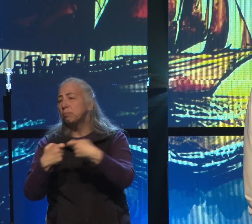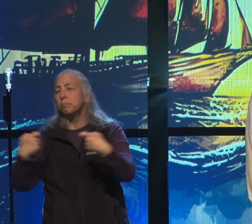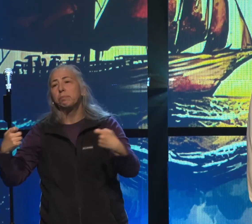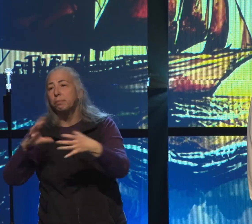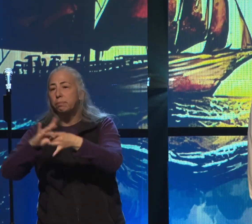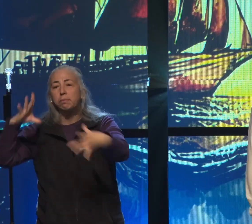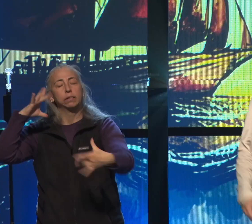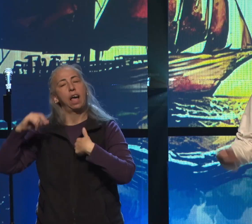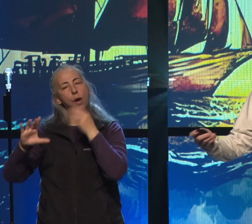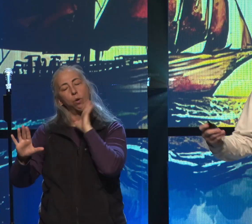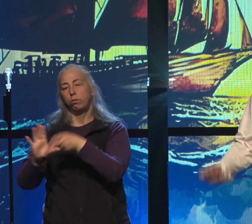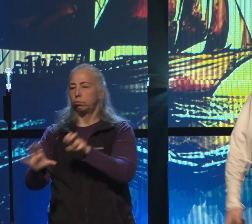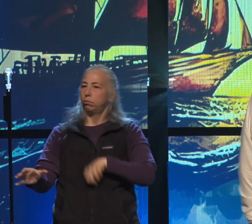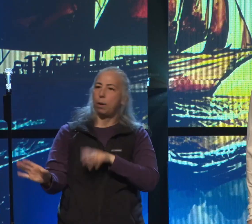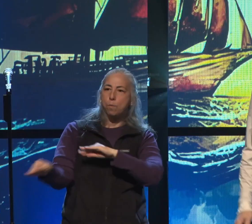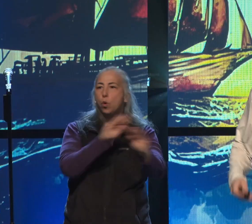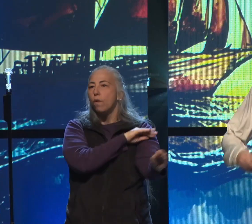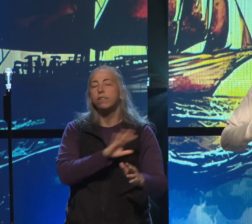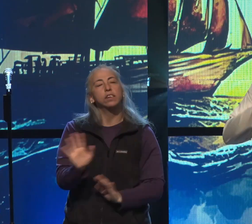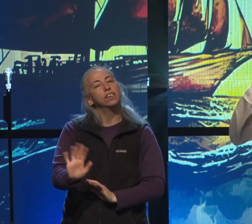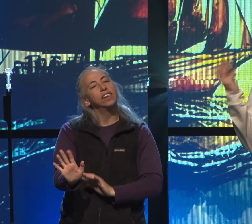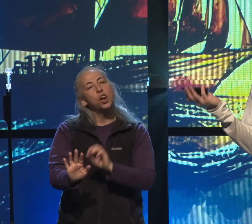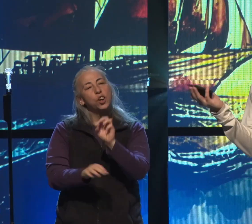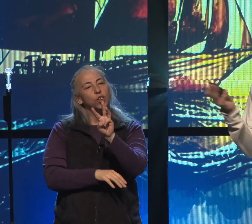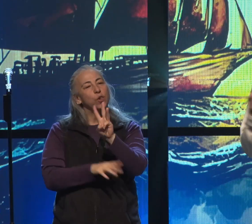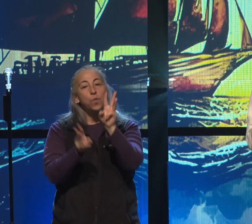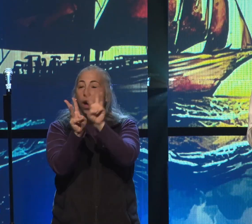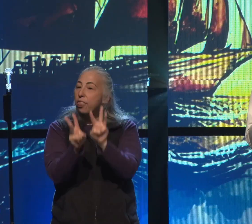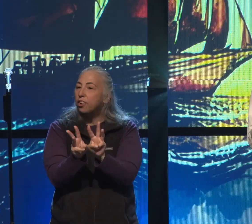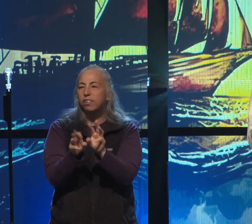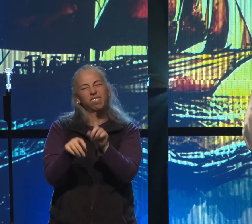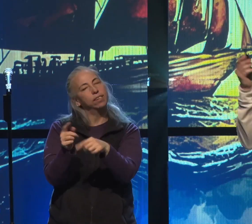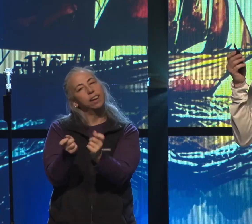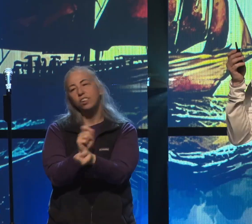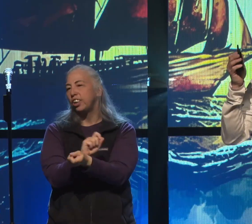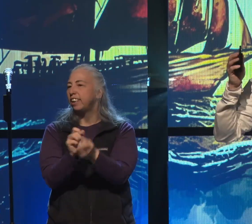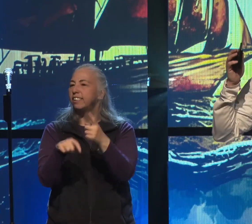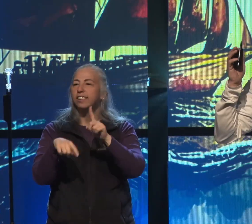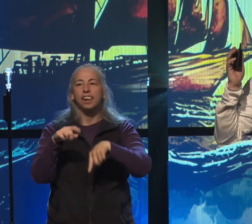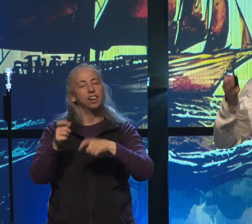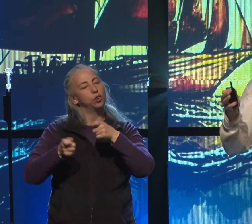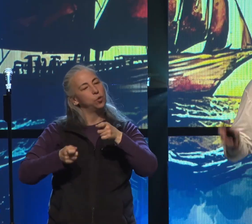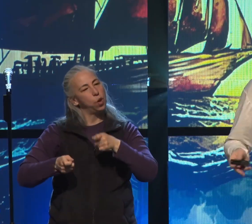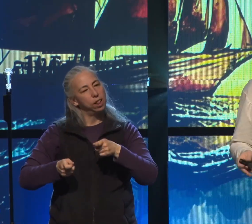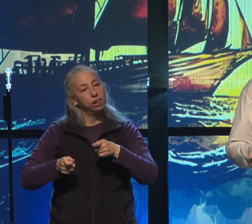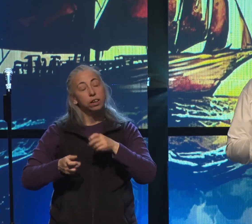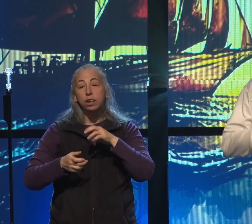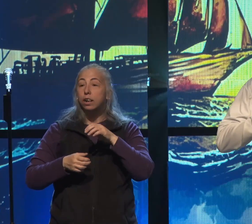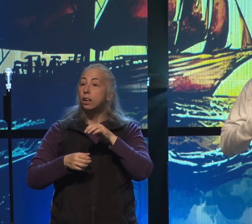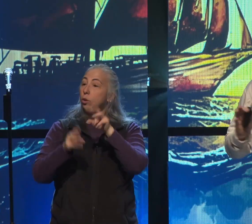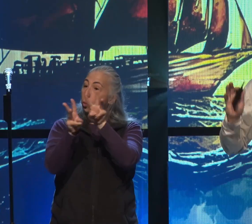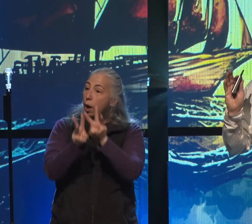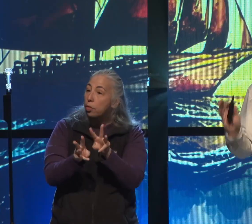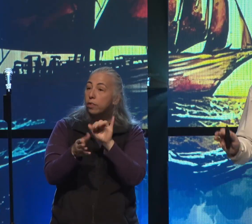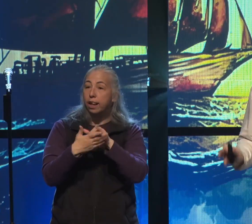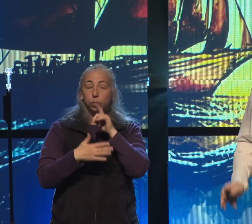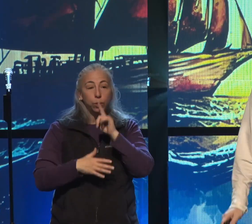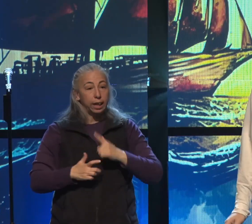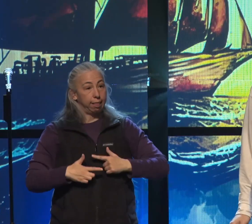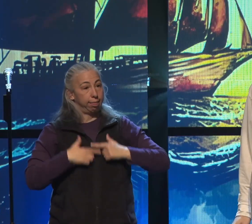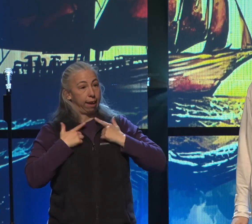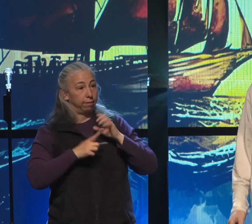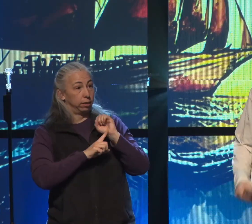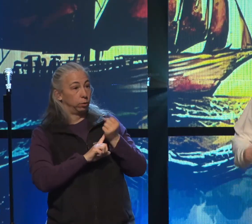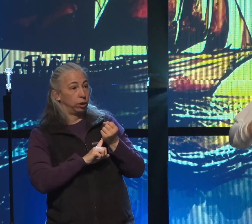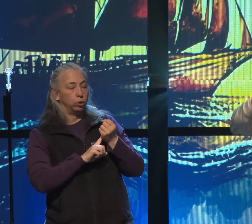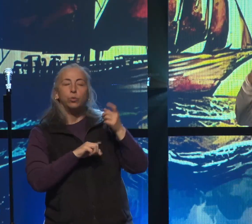move, So weather, right? We can't change the weather. So the weather represents those life circumstances that are truly out of our